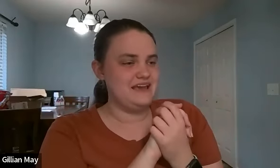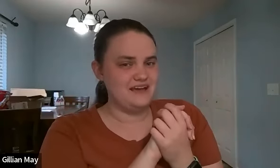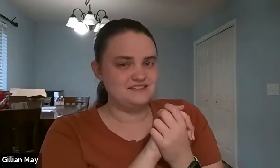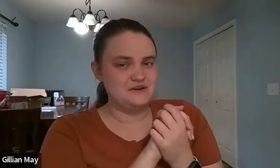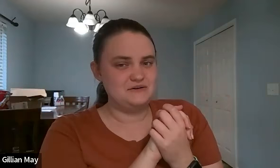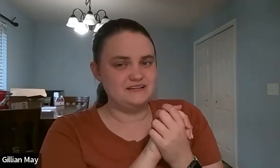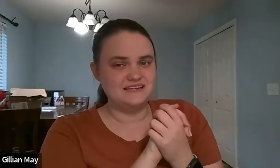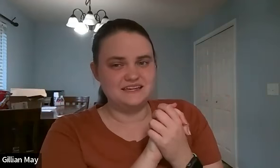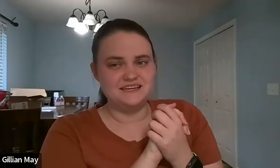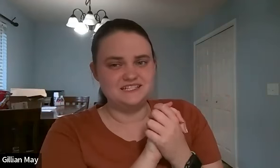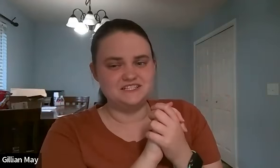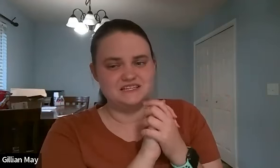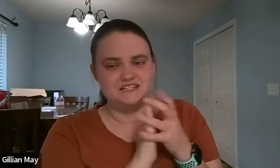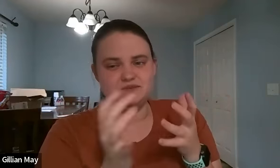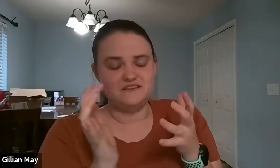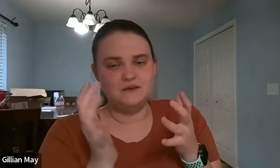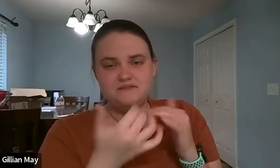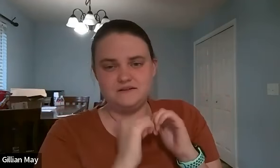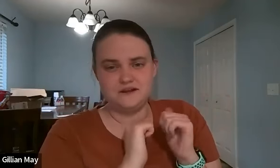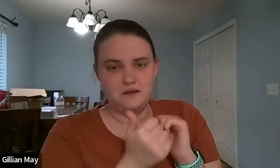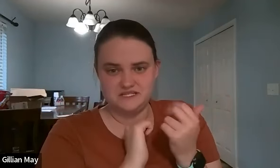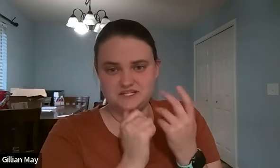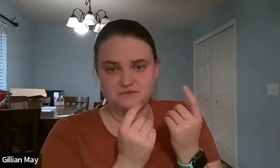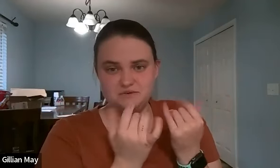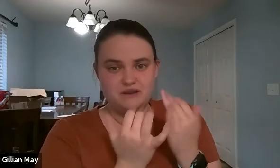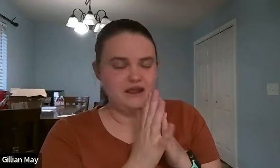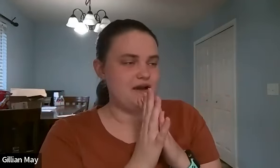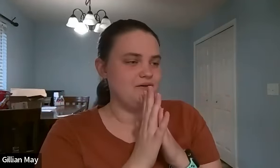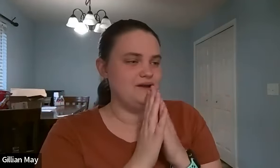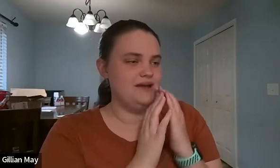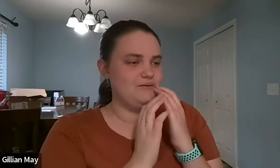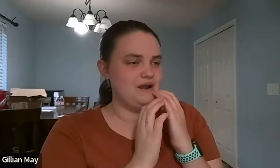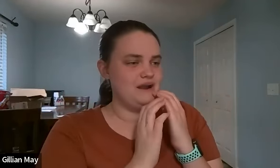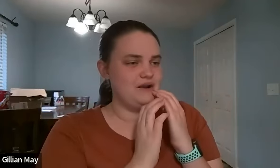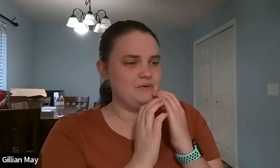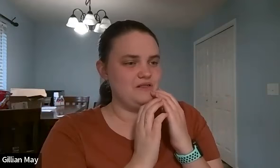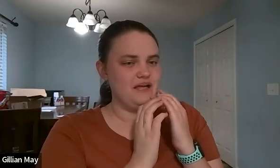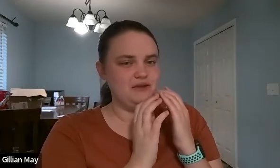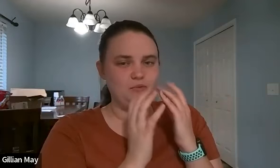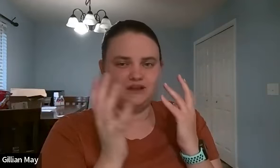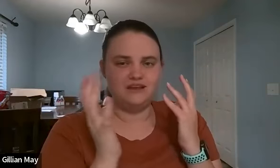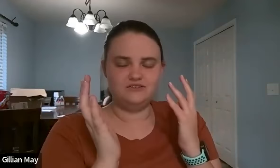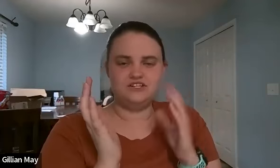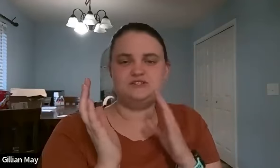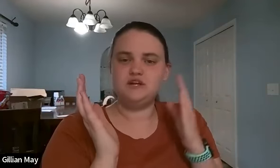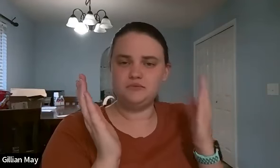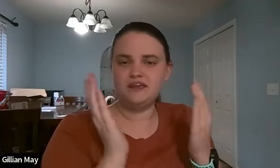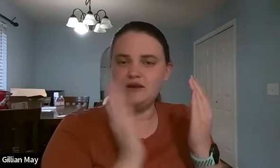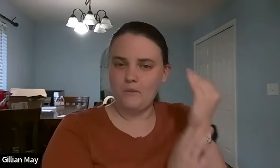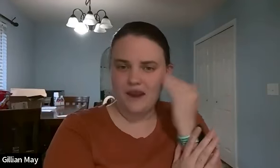Yeah, so because like that's such a big thing. We have like a fun competition we're doing right now, where we're like working on just bringing